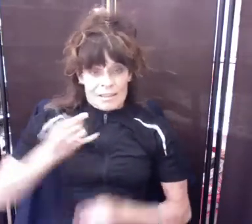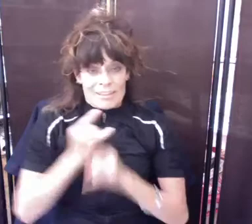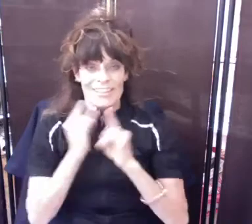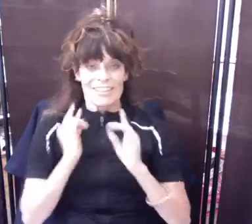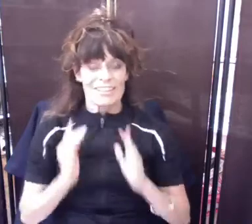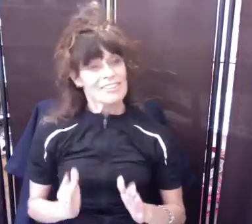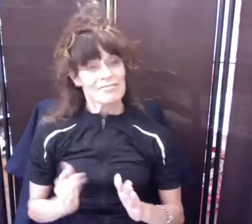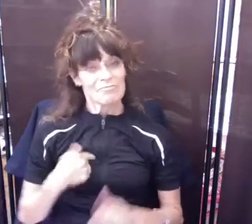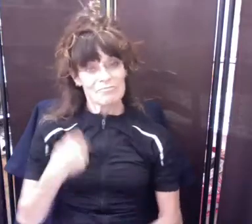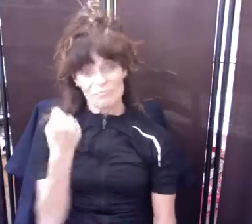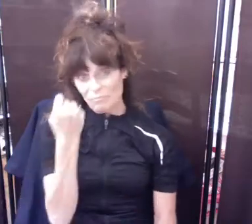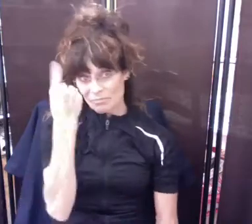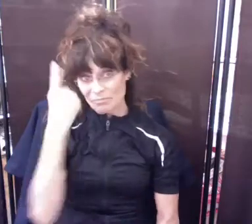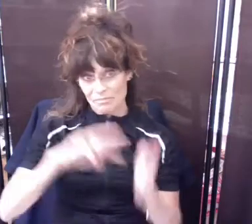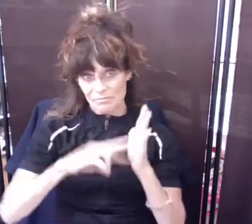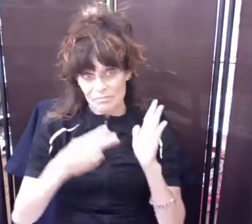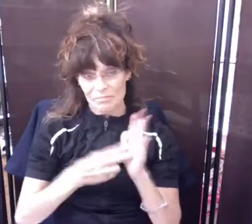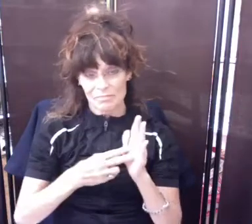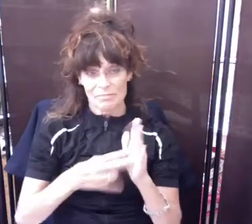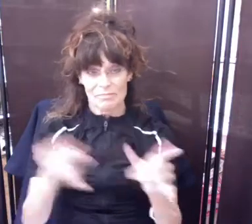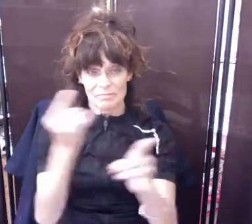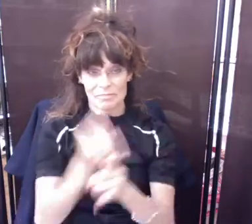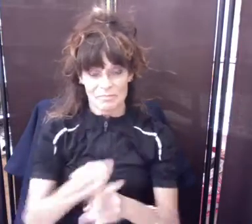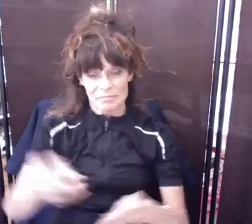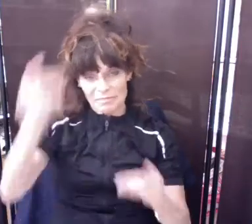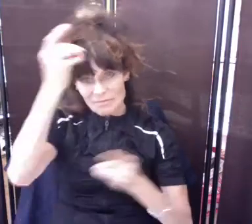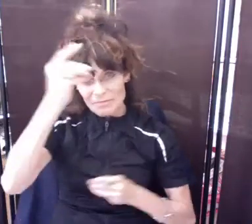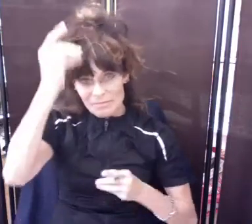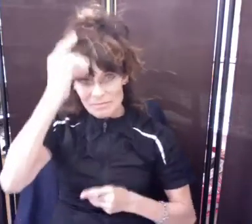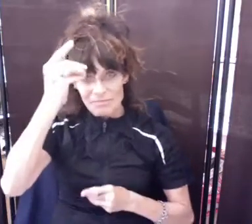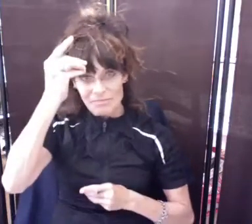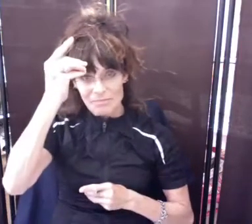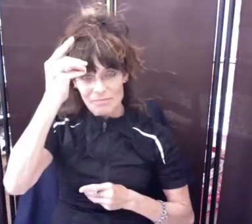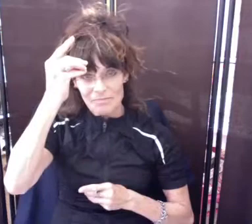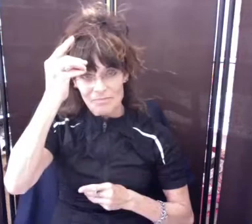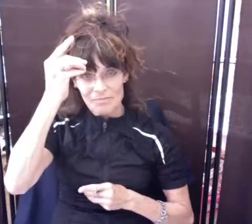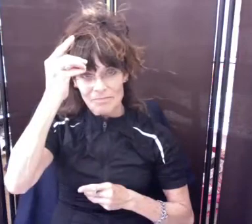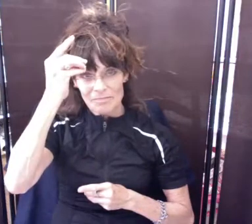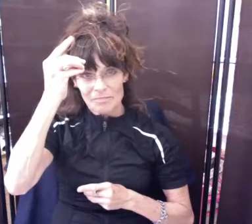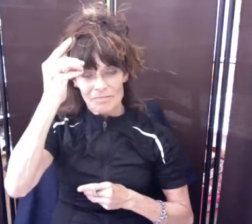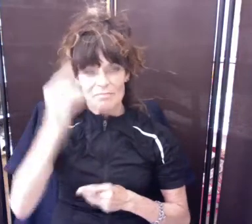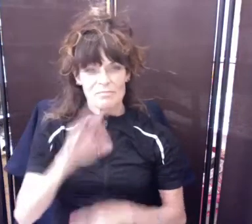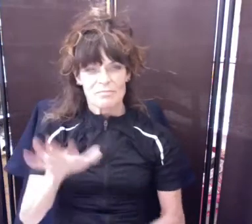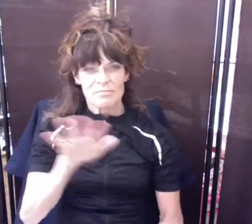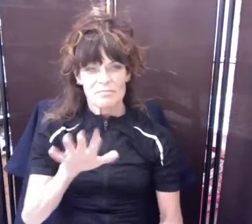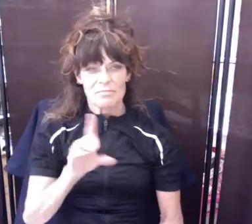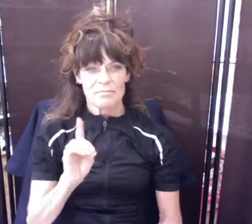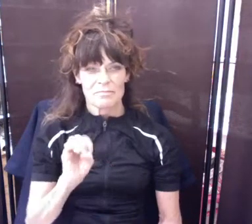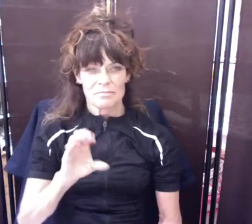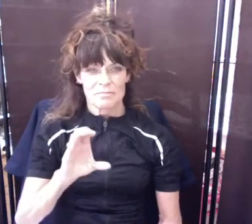understand what alcoholism is today. On or around December 28th, 1989, I